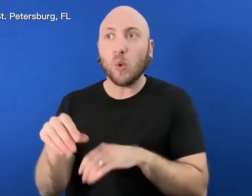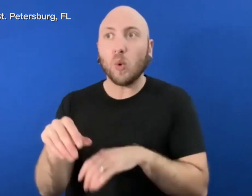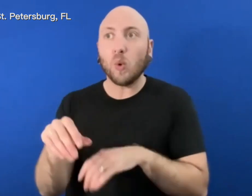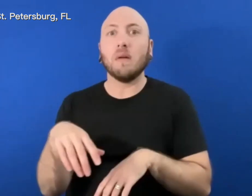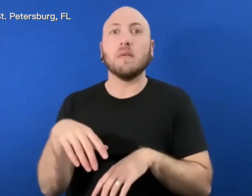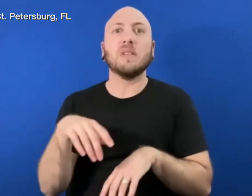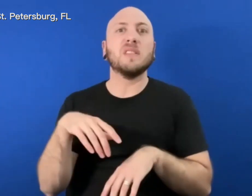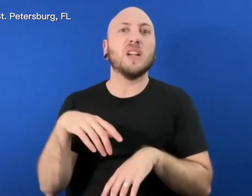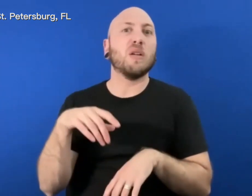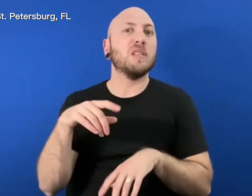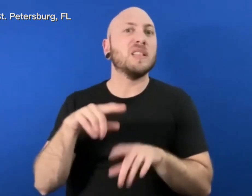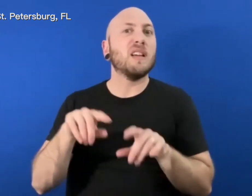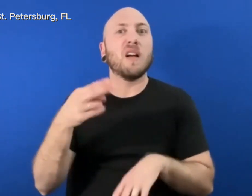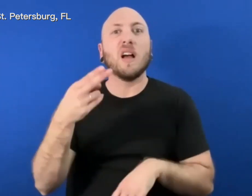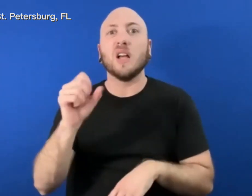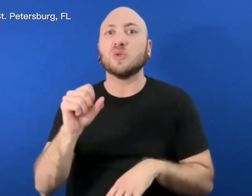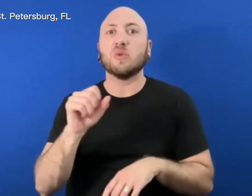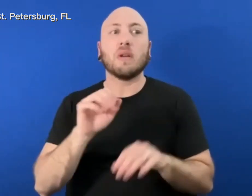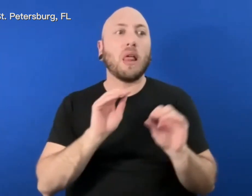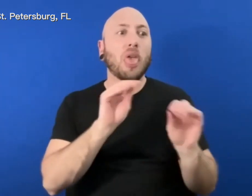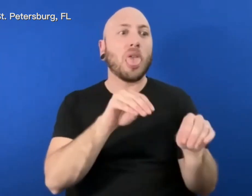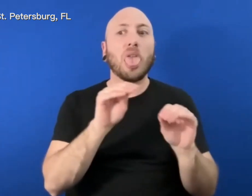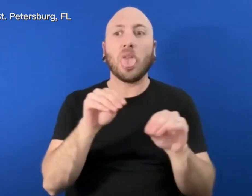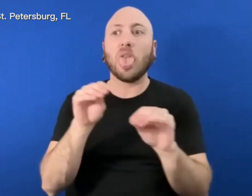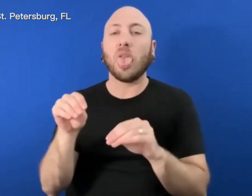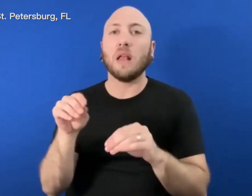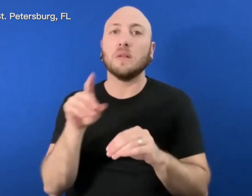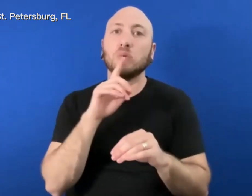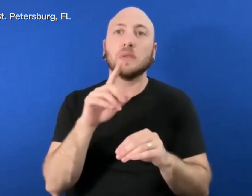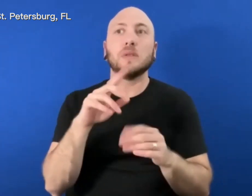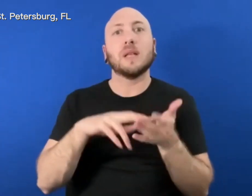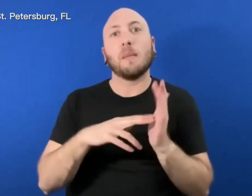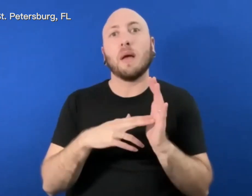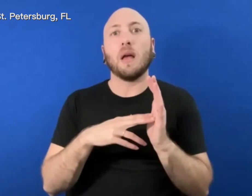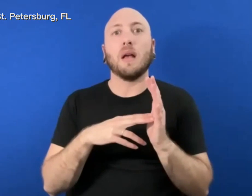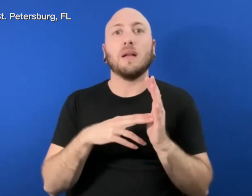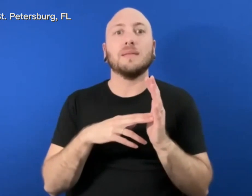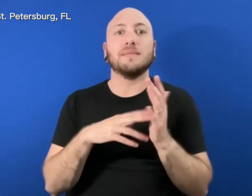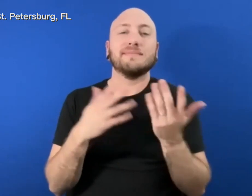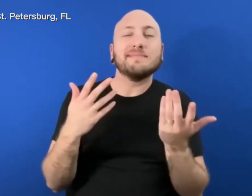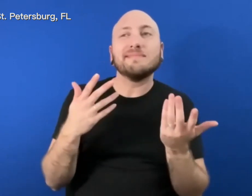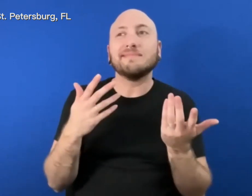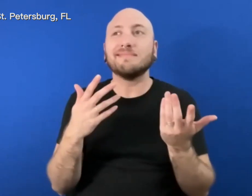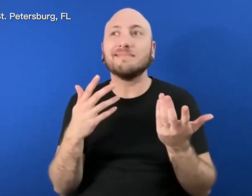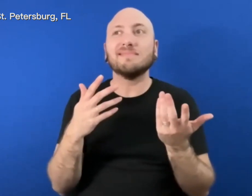stuff. So I always had like different friend groups. I never felt like I really like fit in anywhere.